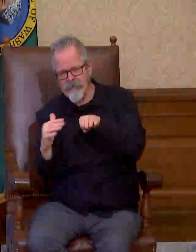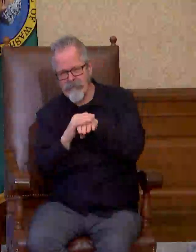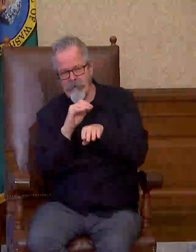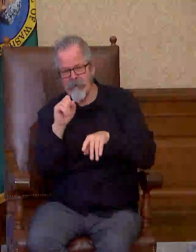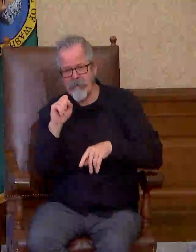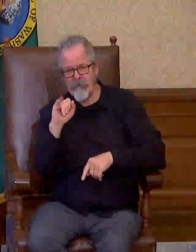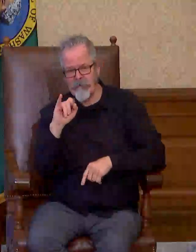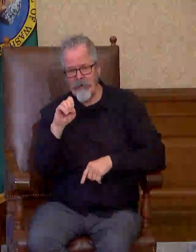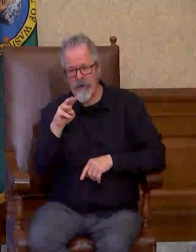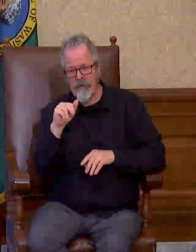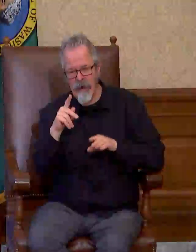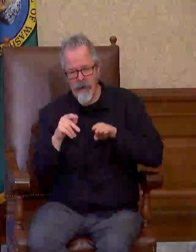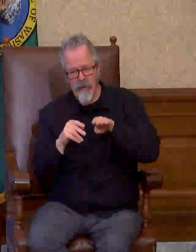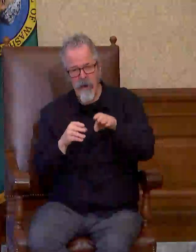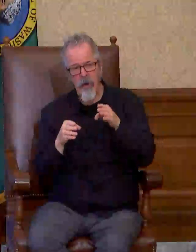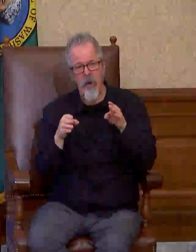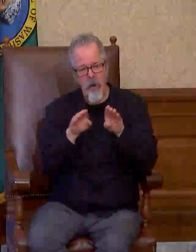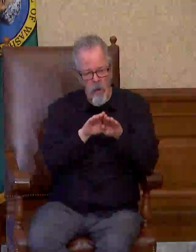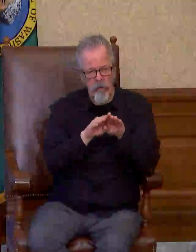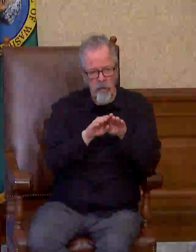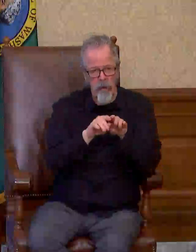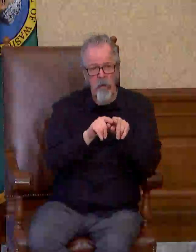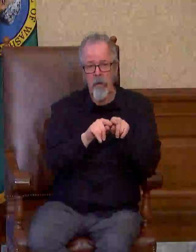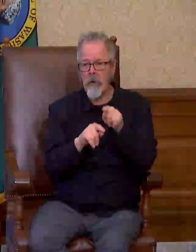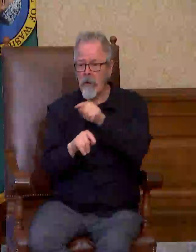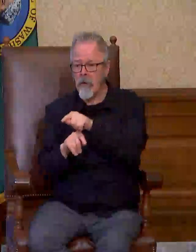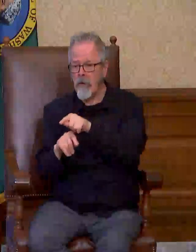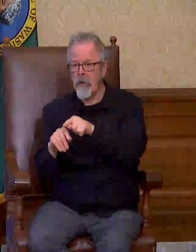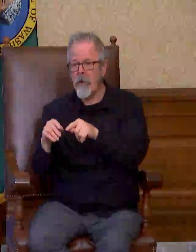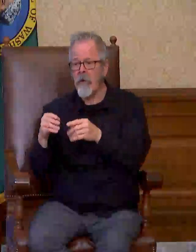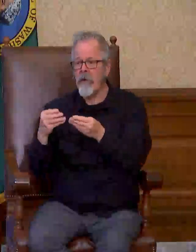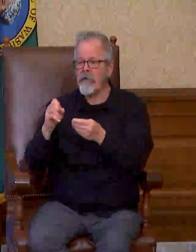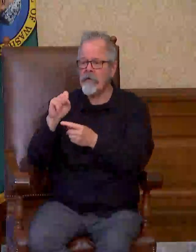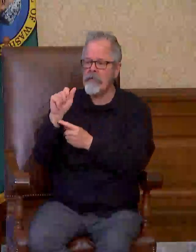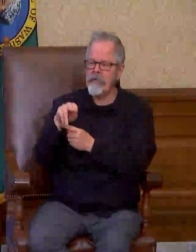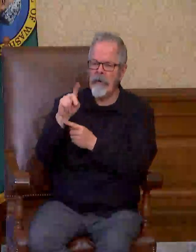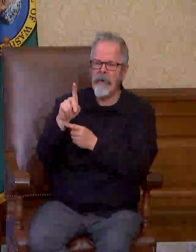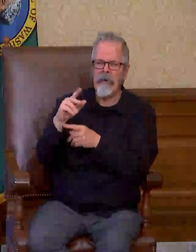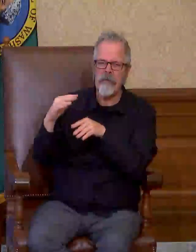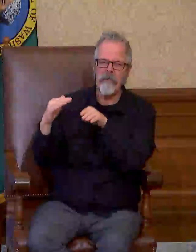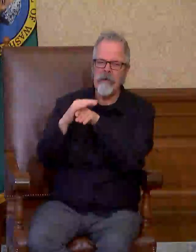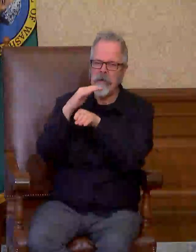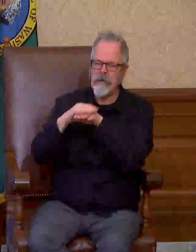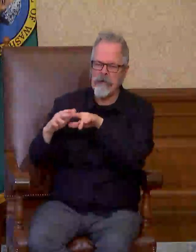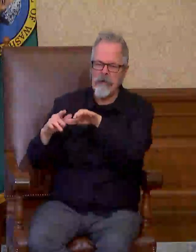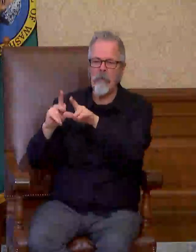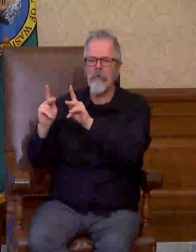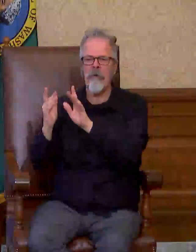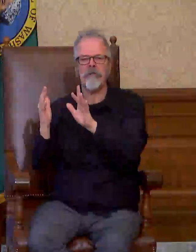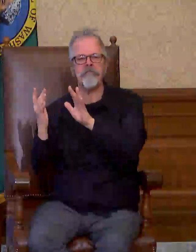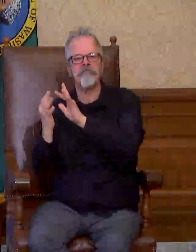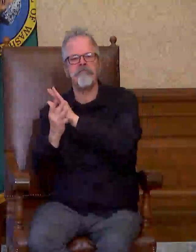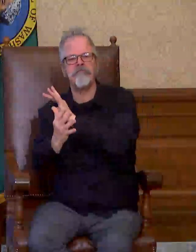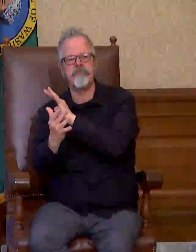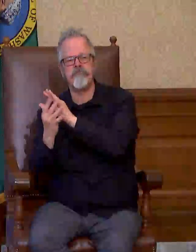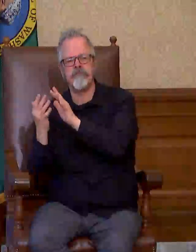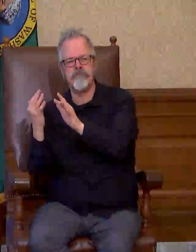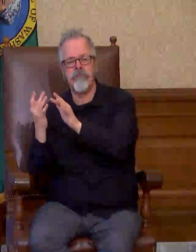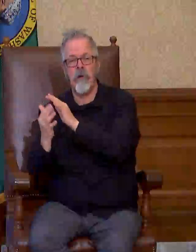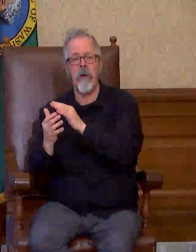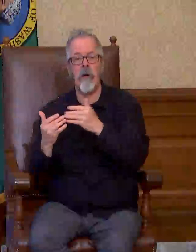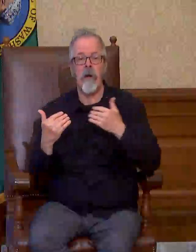our Board of Commissioners was discussing whether or not it's right to reopen those beach approaches and whether that would cause an influx of